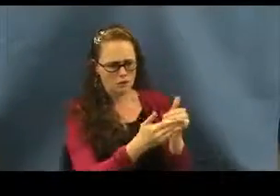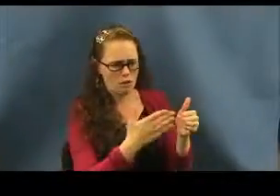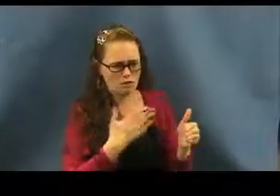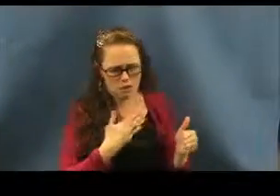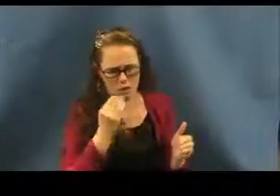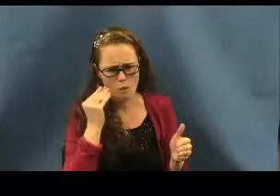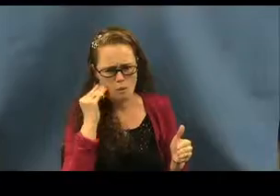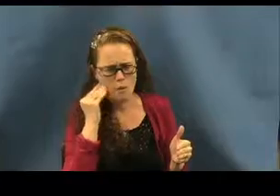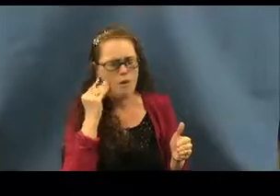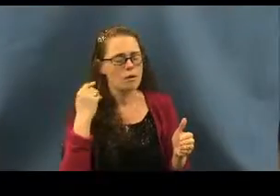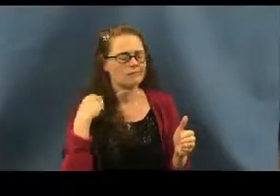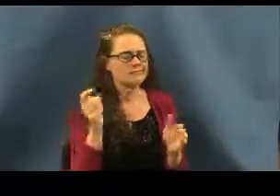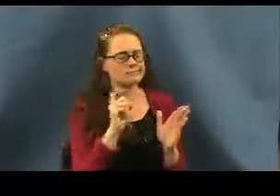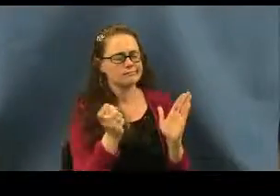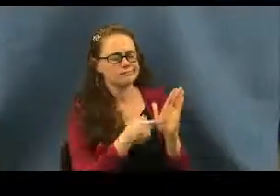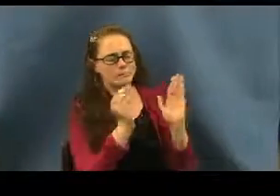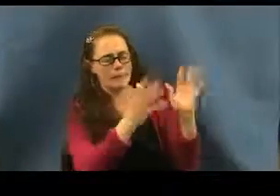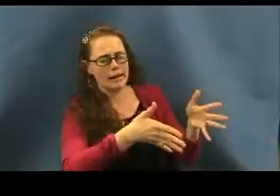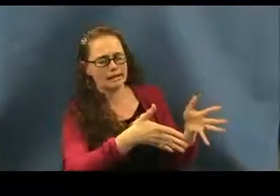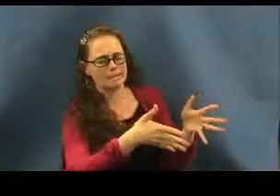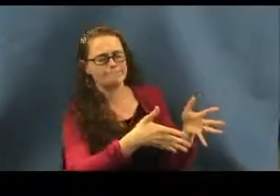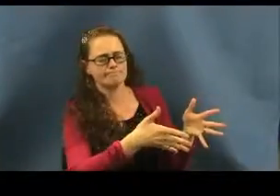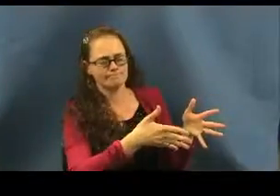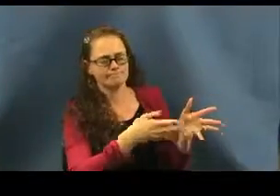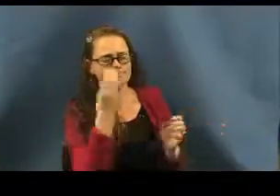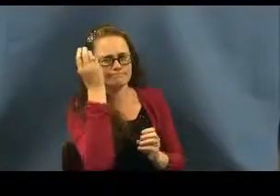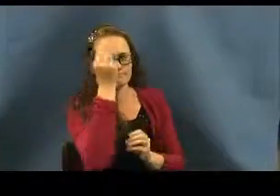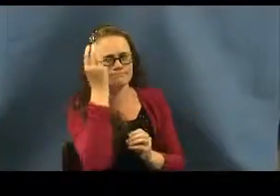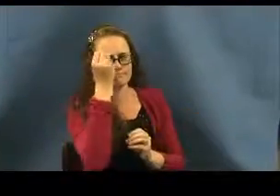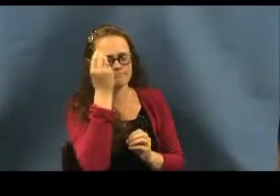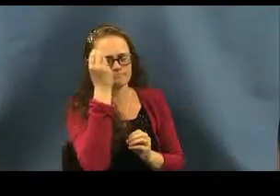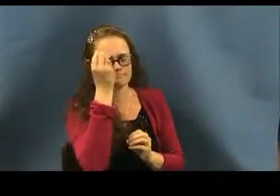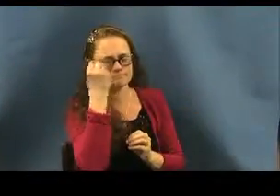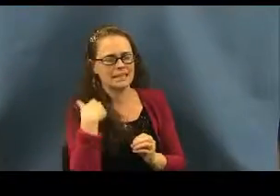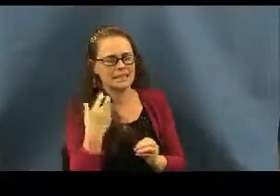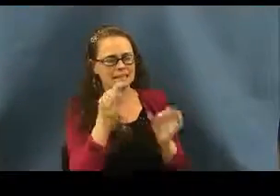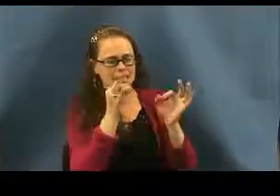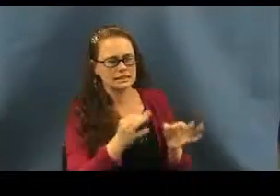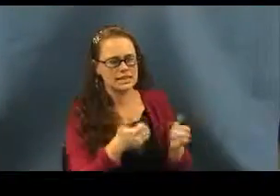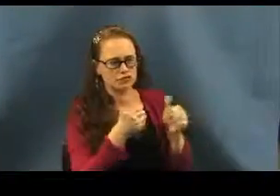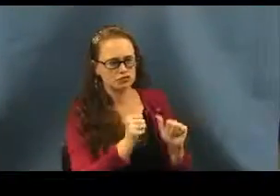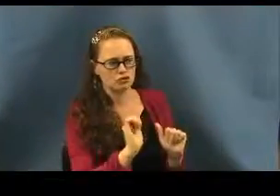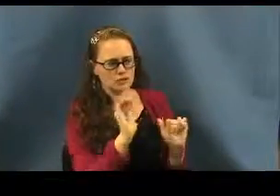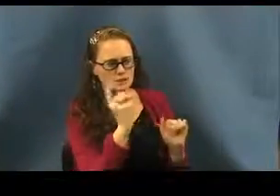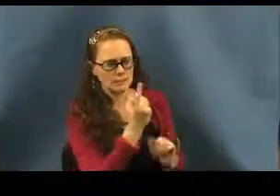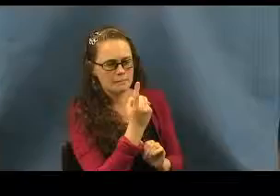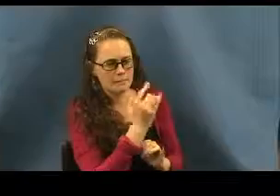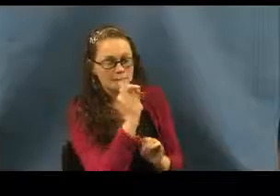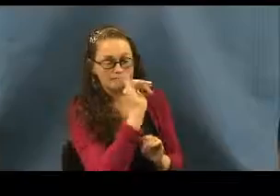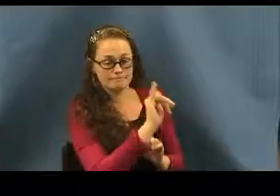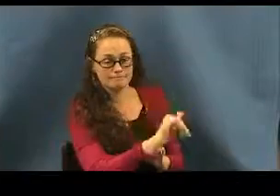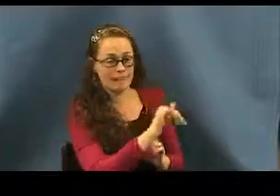In 2009, I lost someone I loved very much. Her name was Joan, and she was a mother to